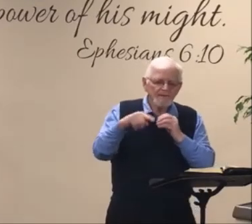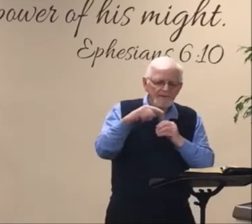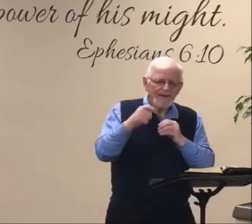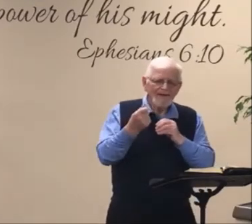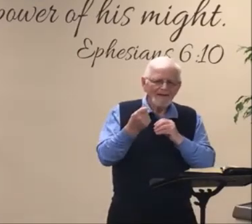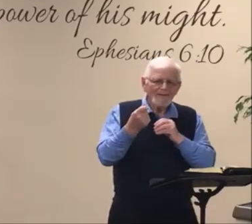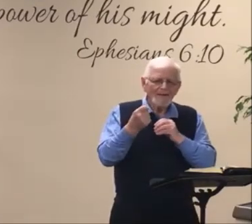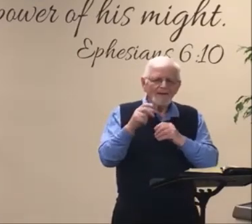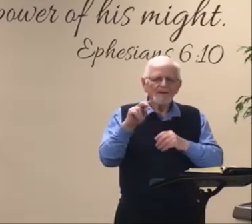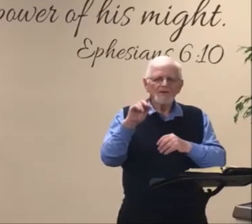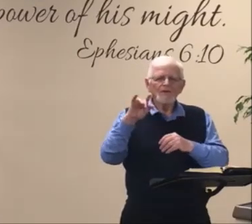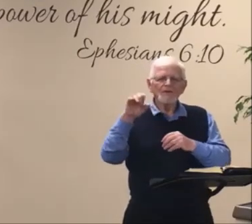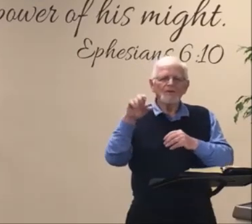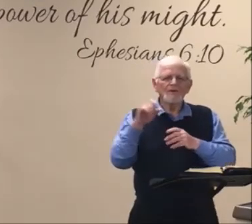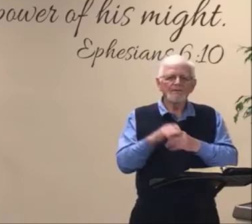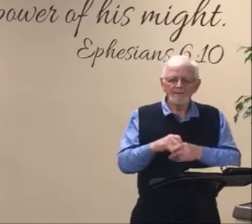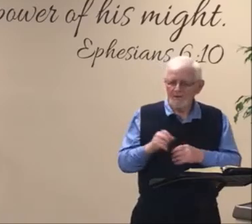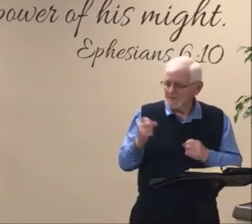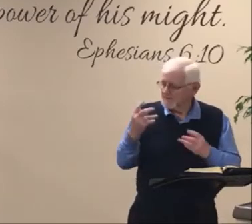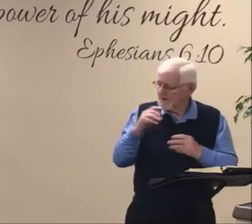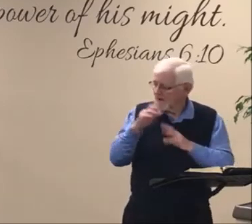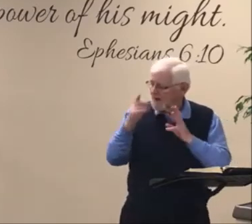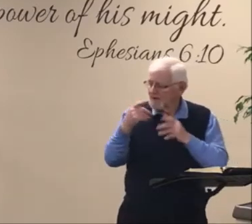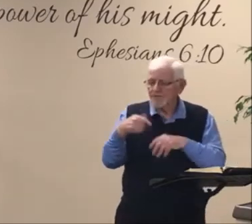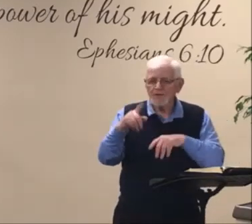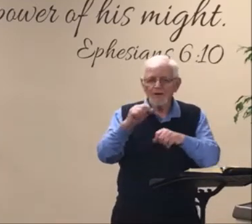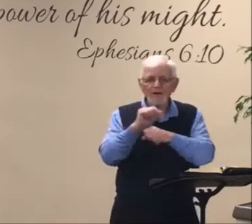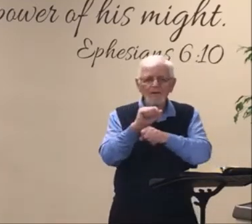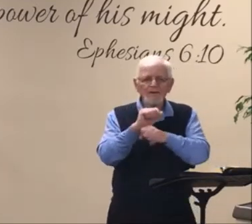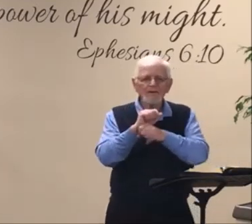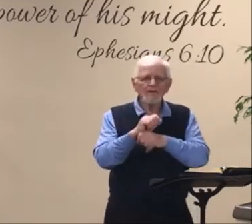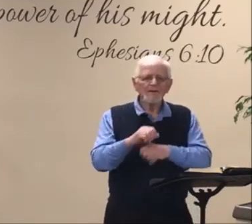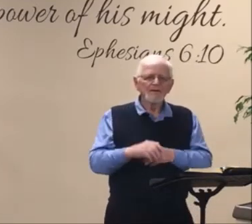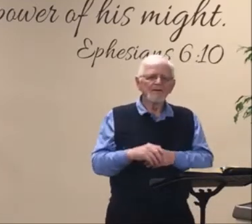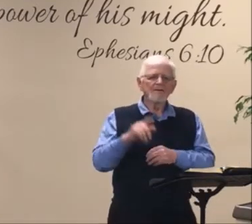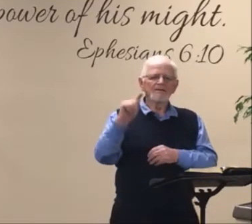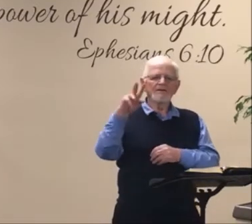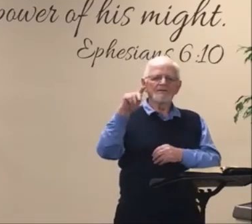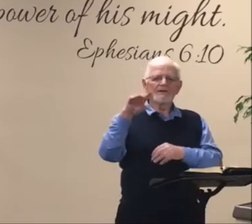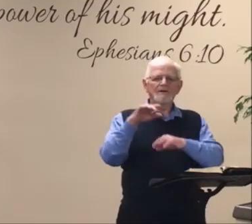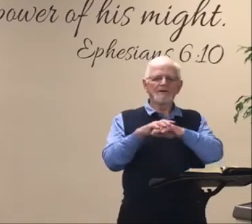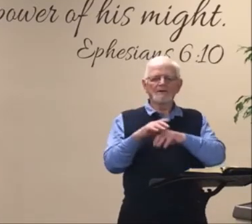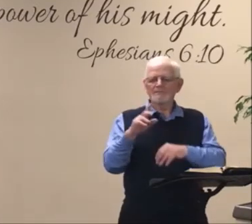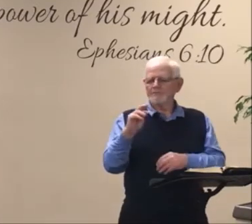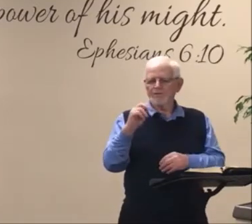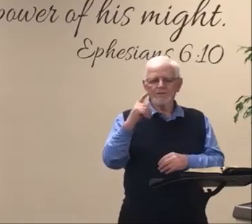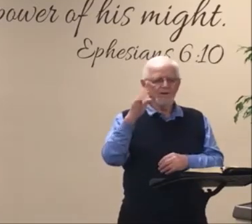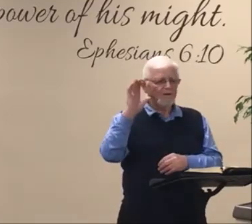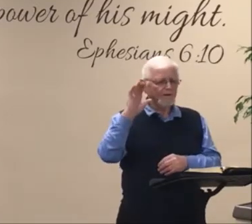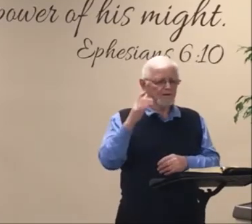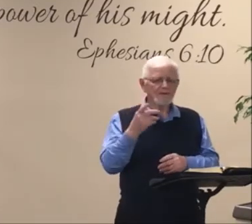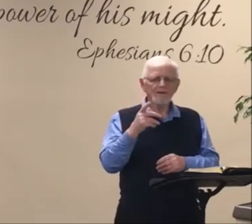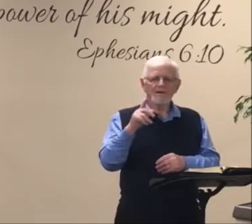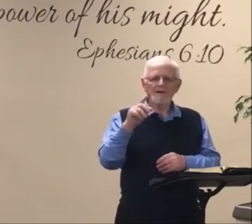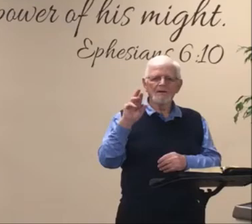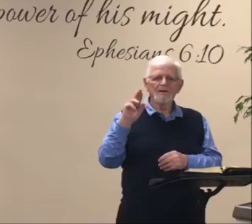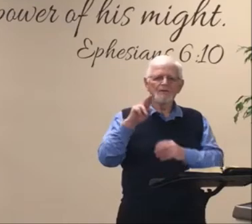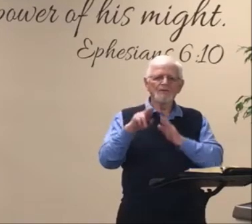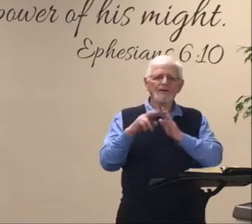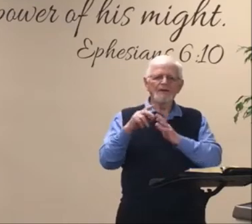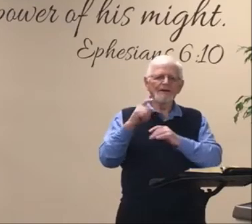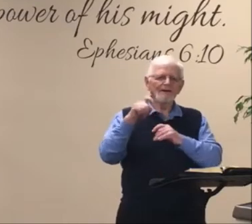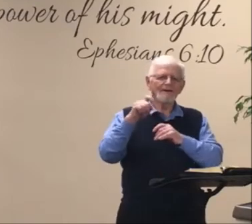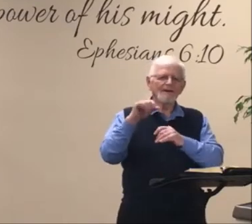noise all the time. How many houses have I gone in and I'm working the job and the TV's on and nobody's watching the TV, nobody's listening to the radio, they just need that